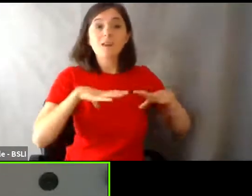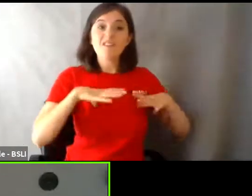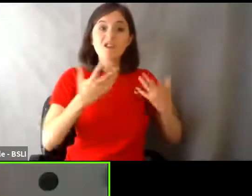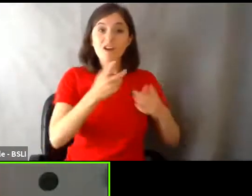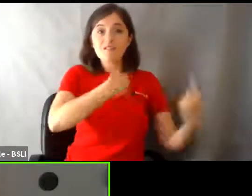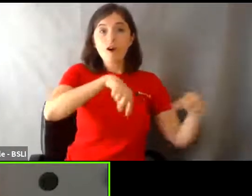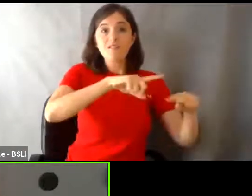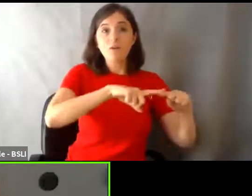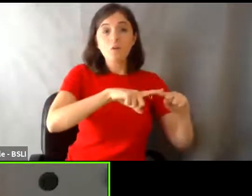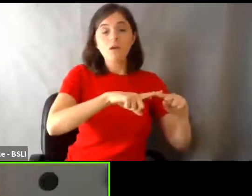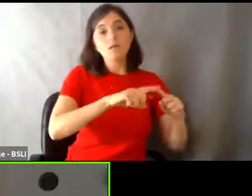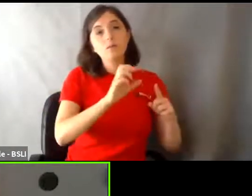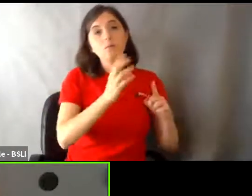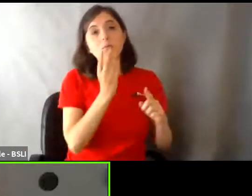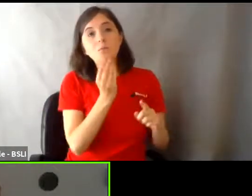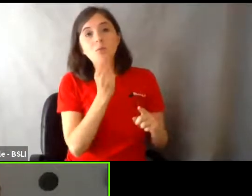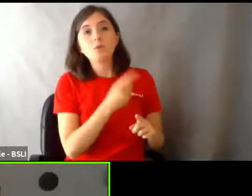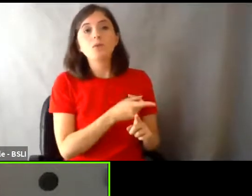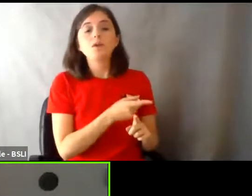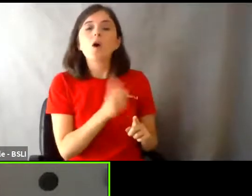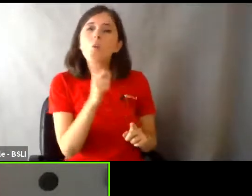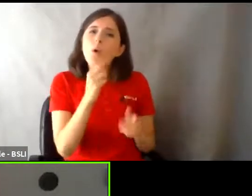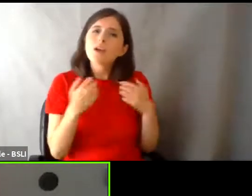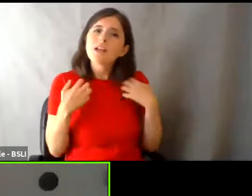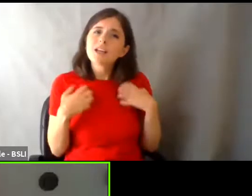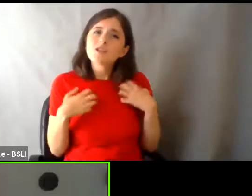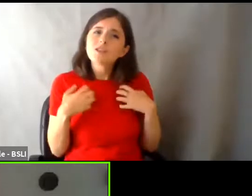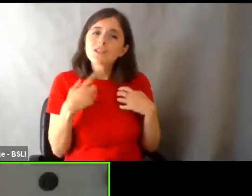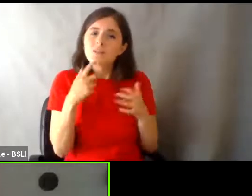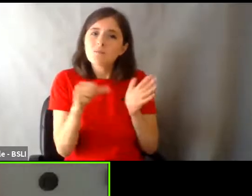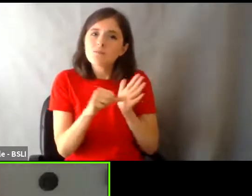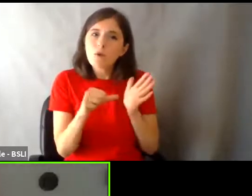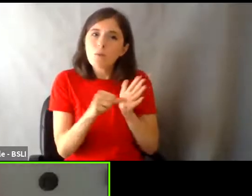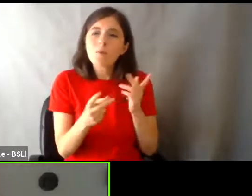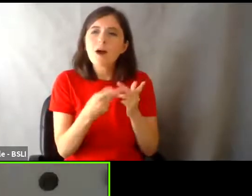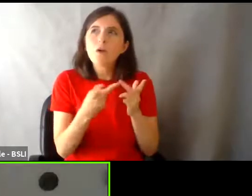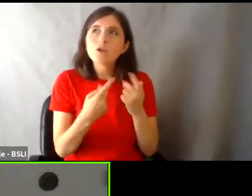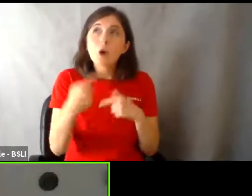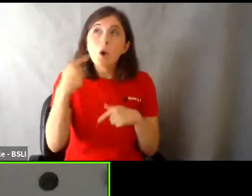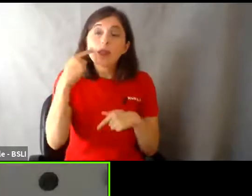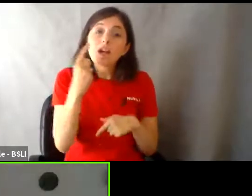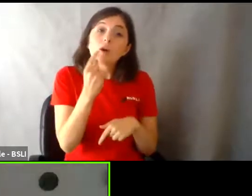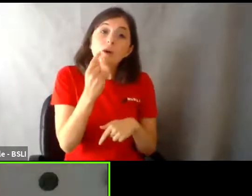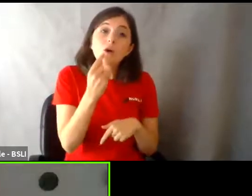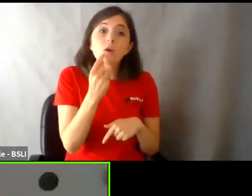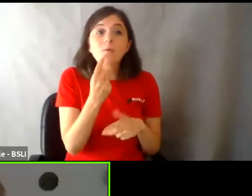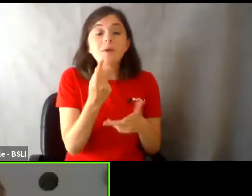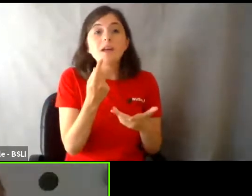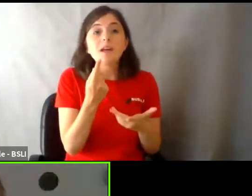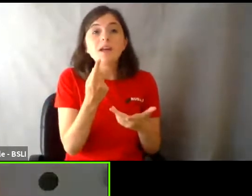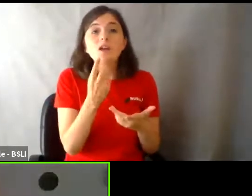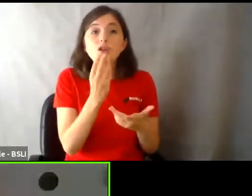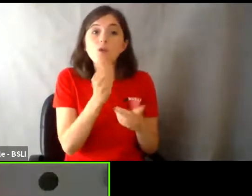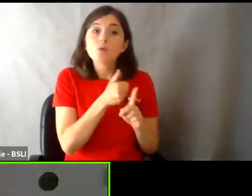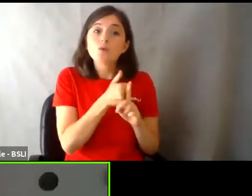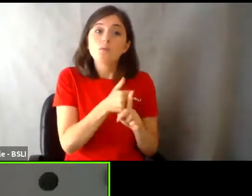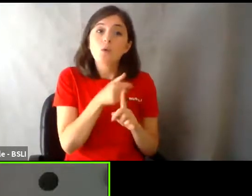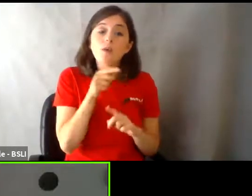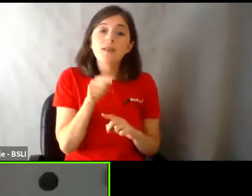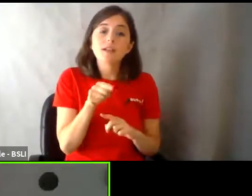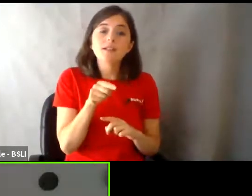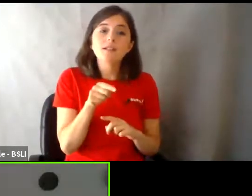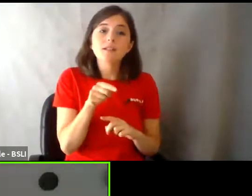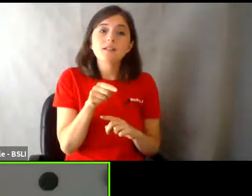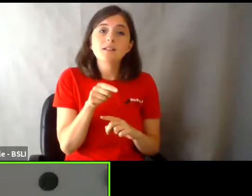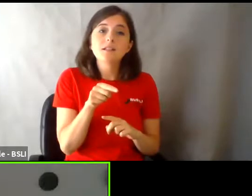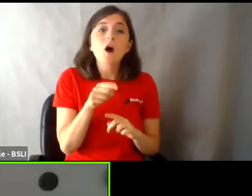use. One interesting model that I also think, you know, could be used alongside this is the idea of